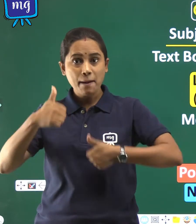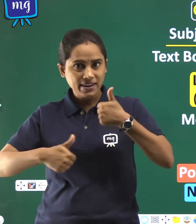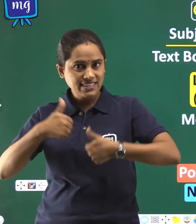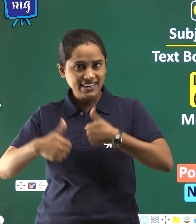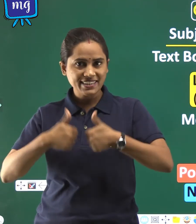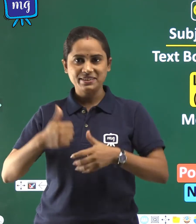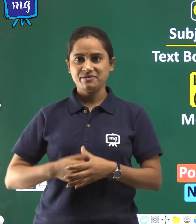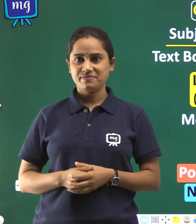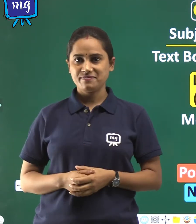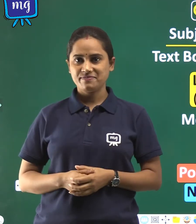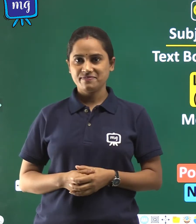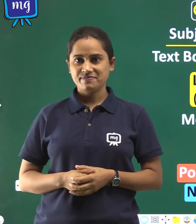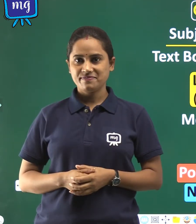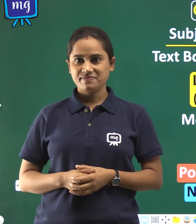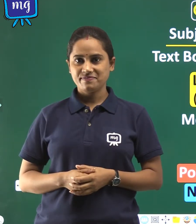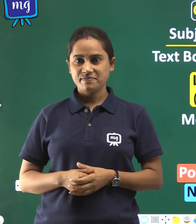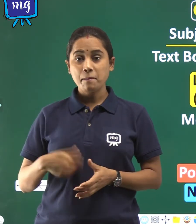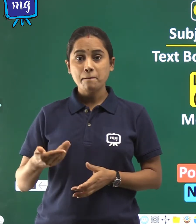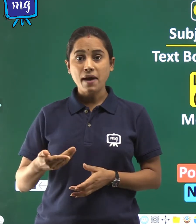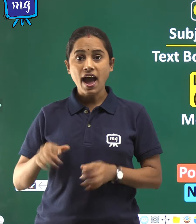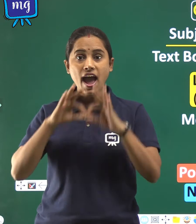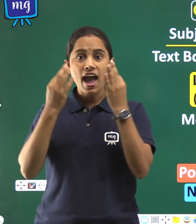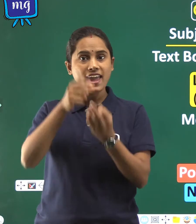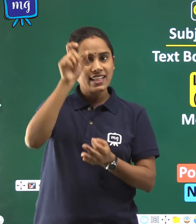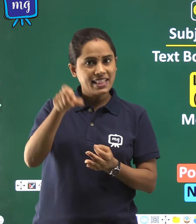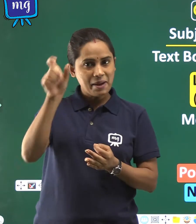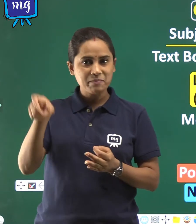appreciated by them.